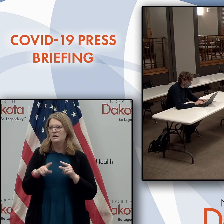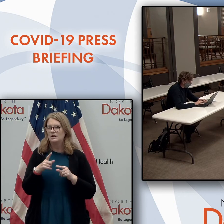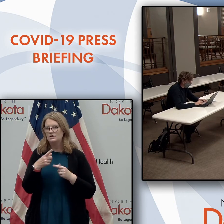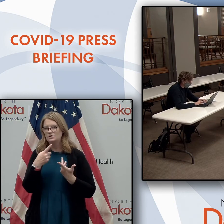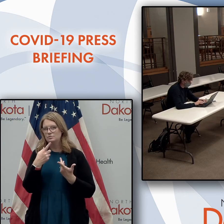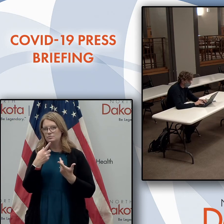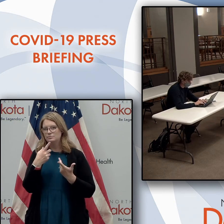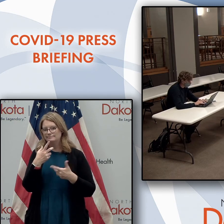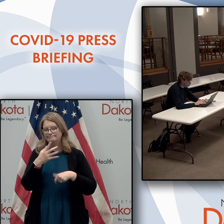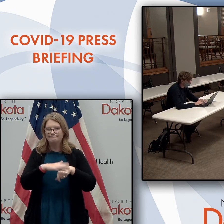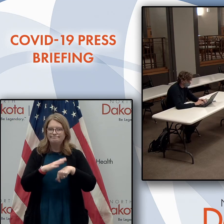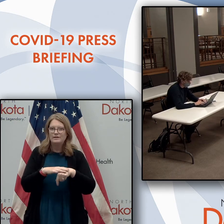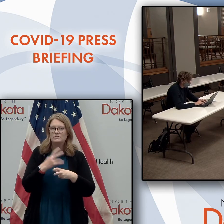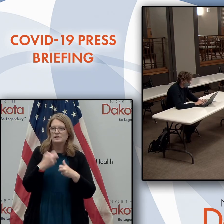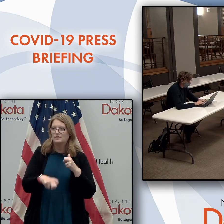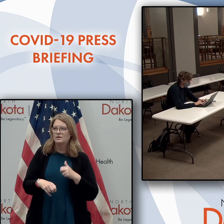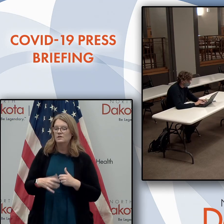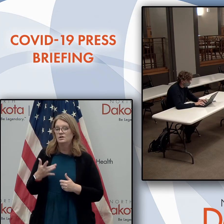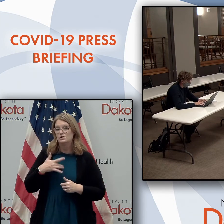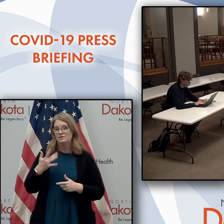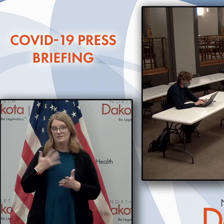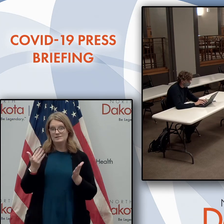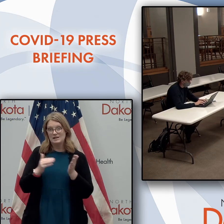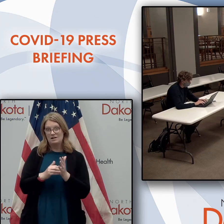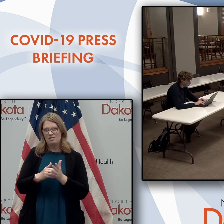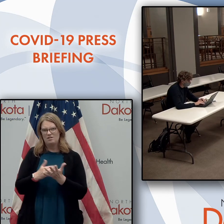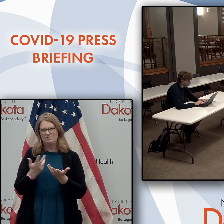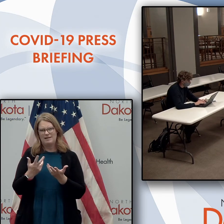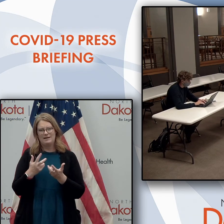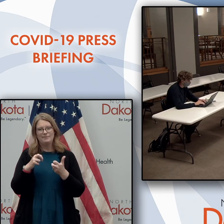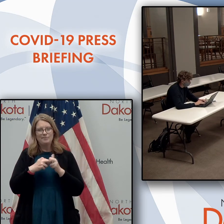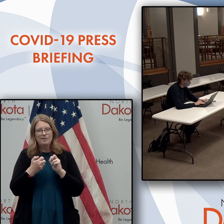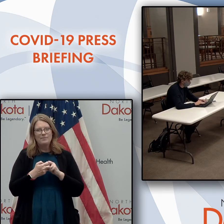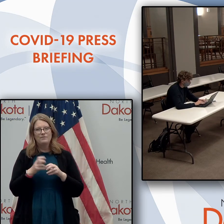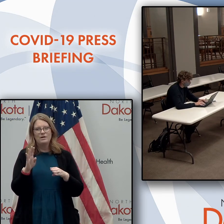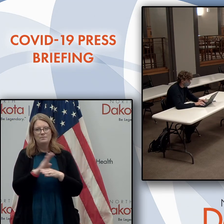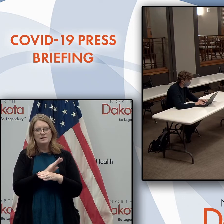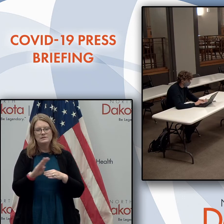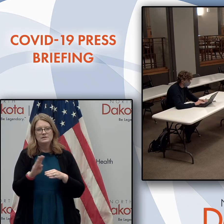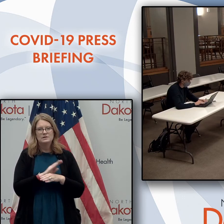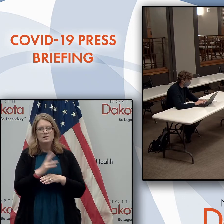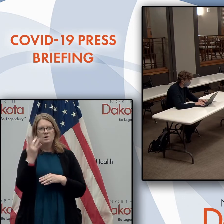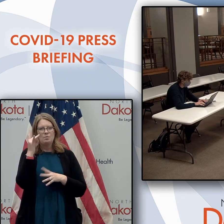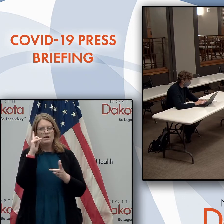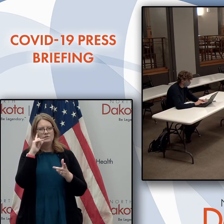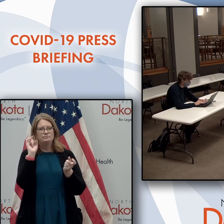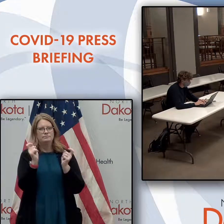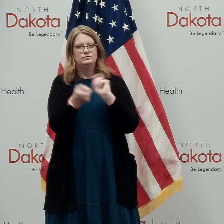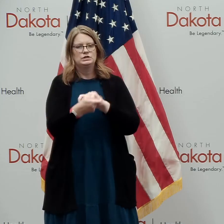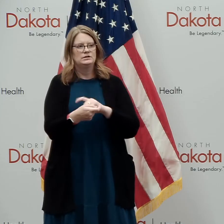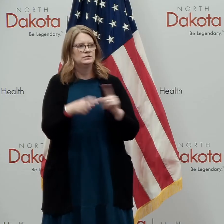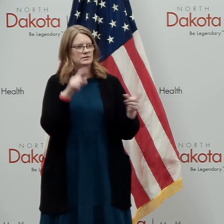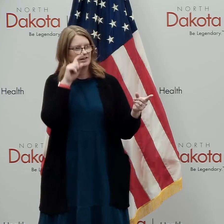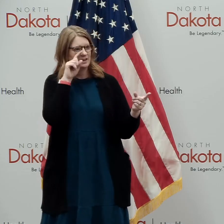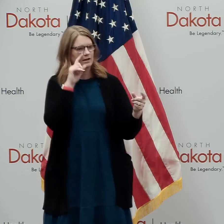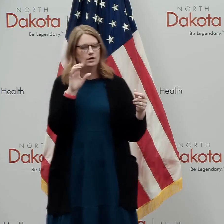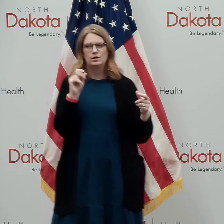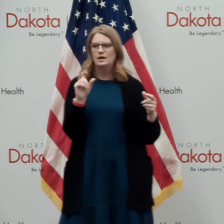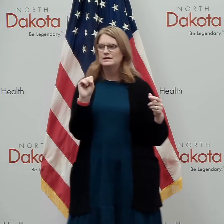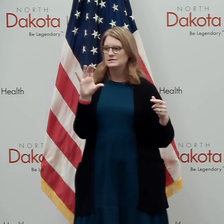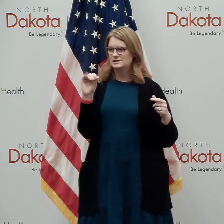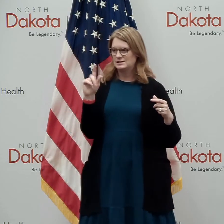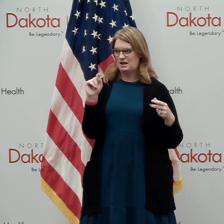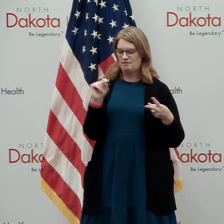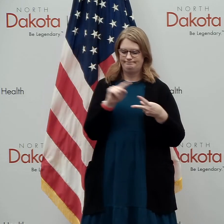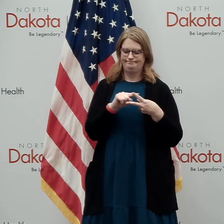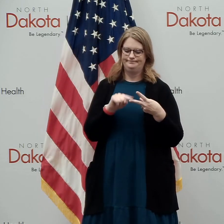this another hardship for businesses, and why has your previous opposition changed? Well, for Scott, two reasons.